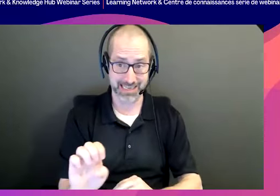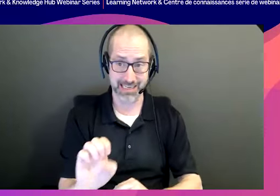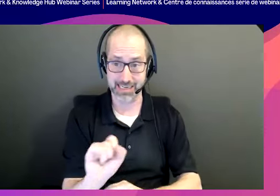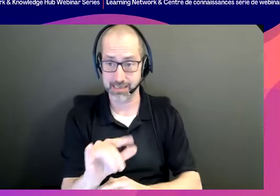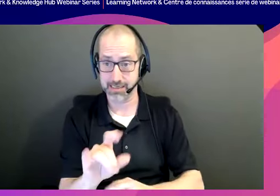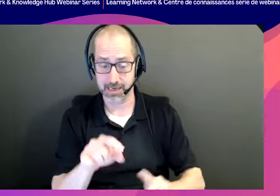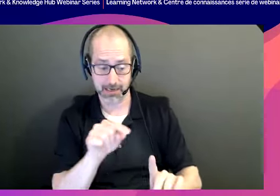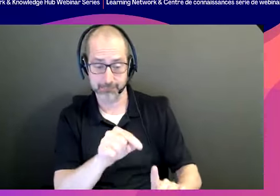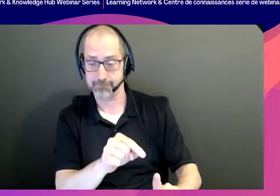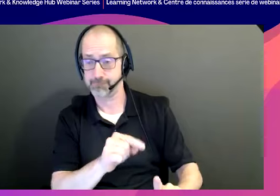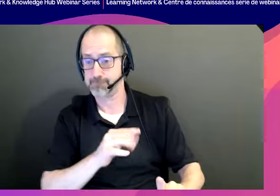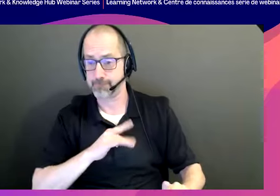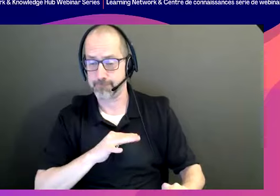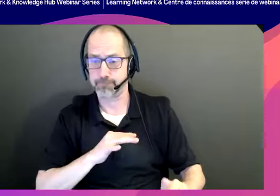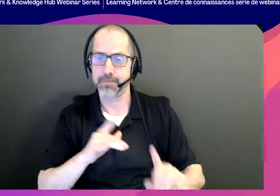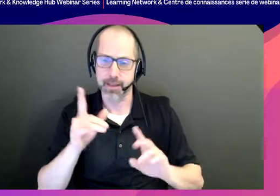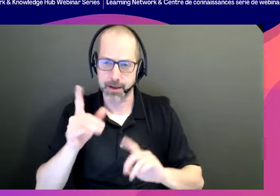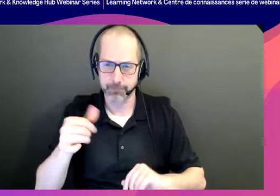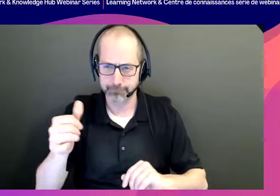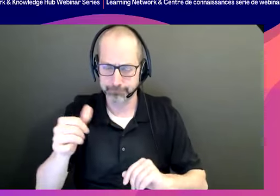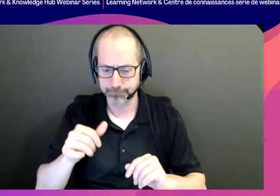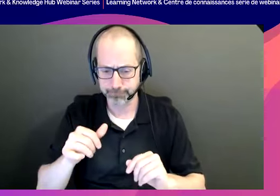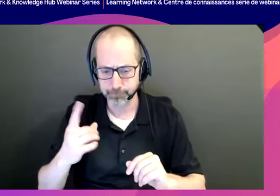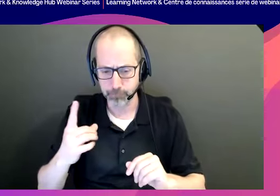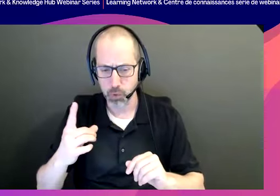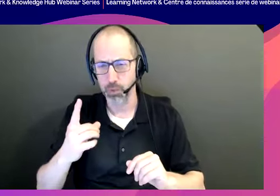One of the most embarrassing things is